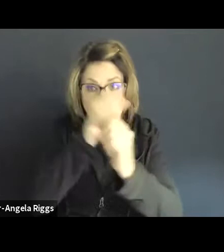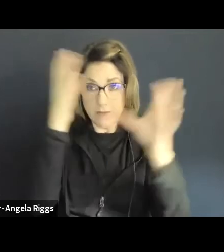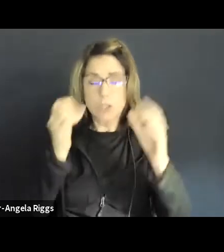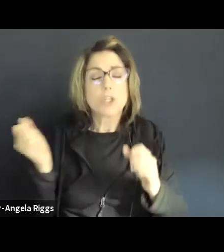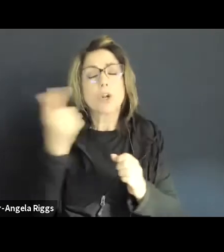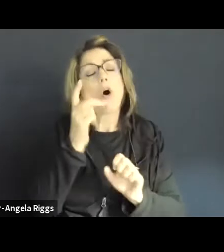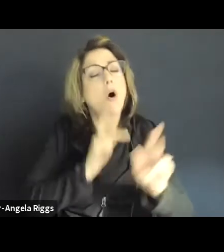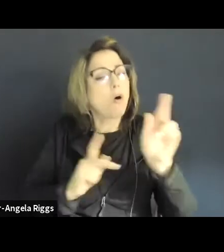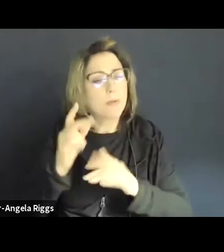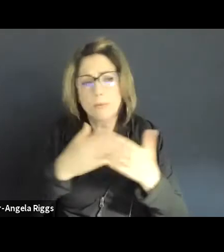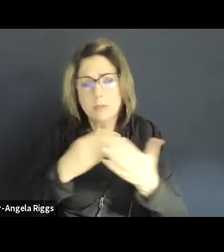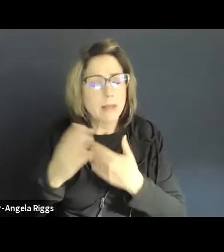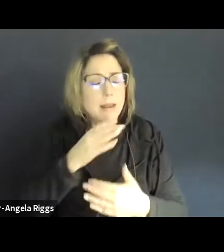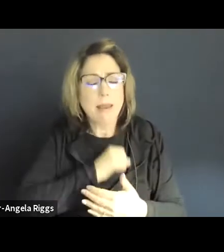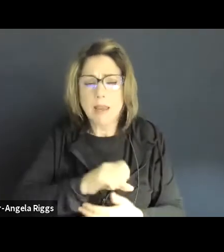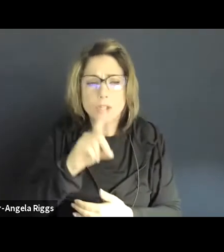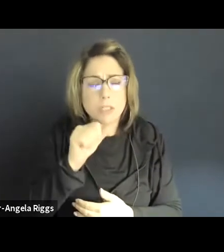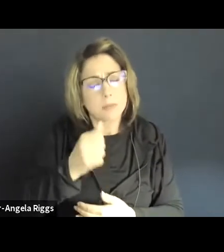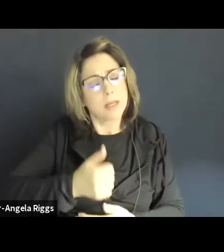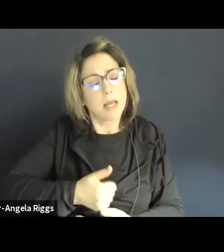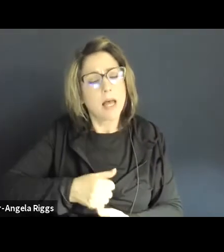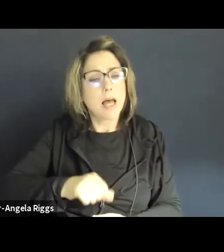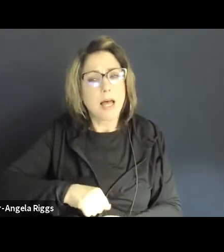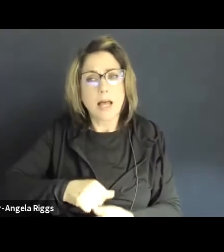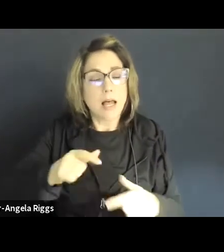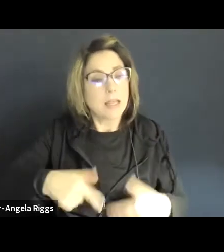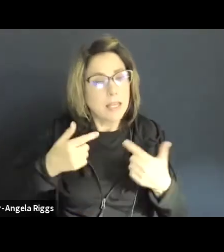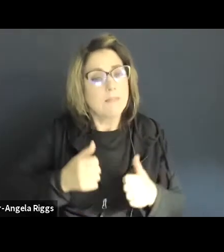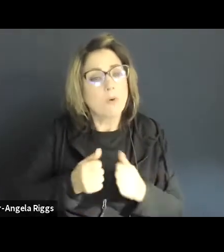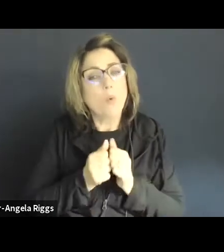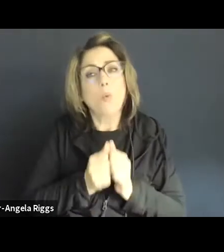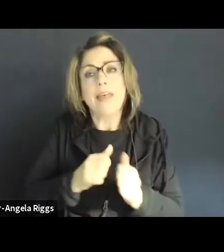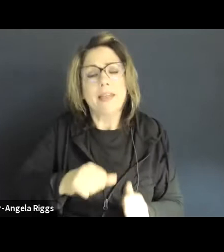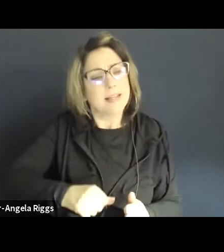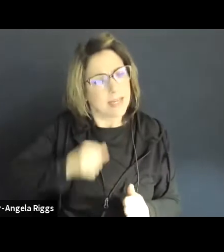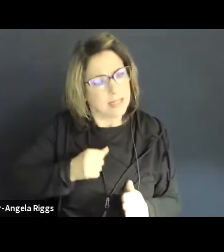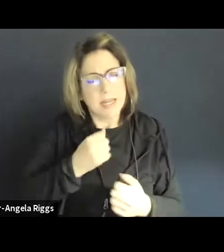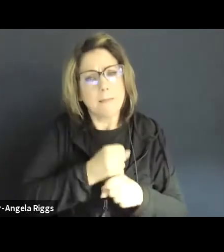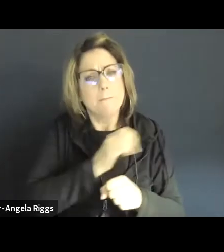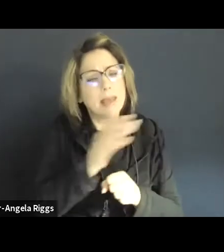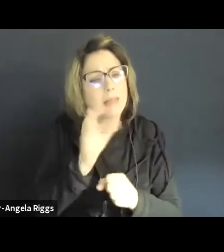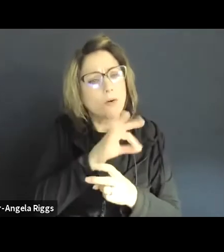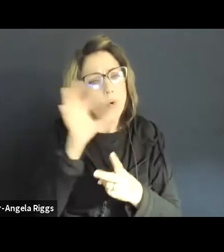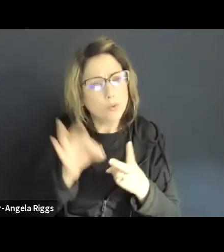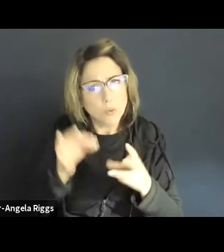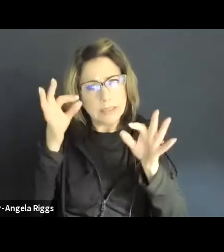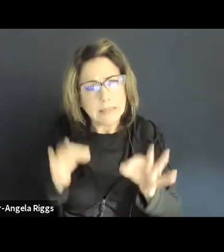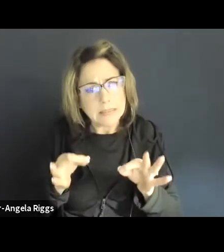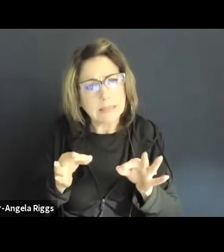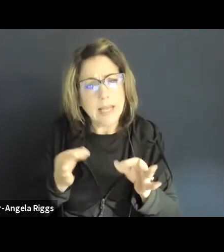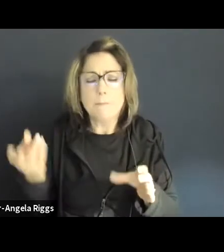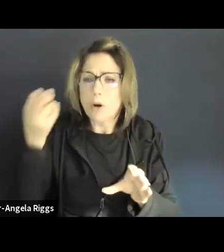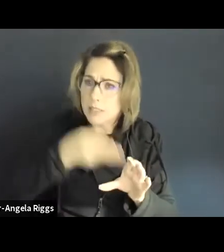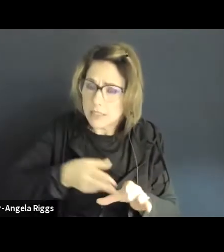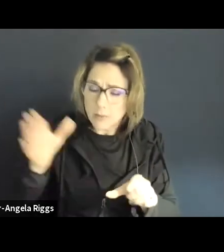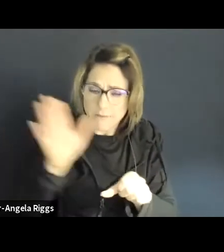and disability, live with dignity, make their own choices, and participate fully in society. ACL